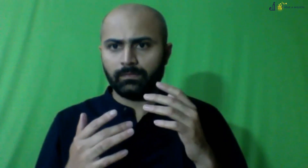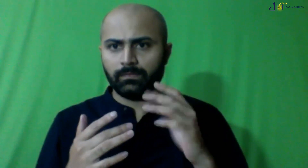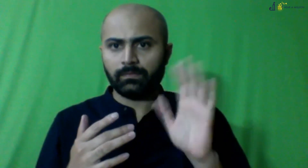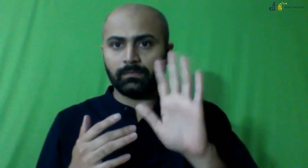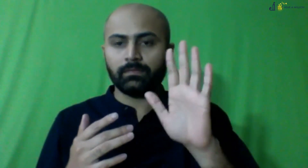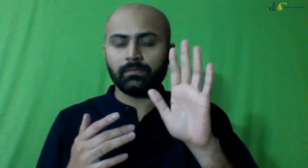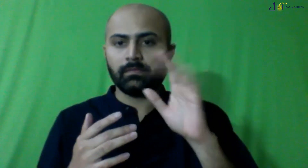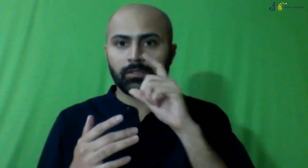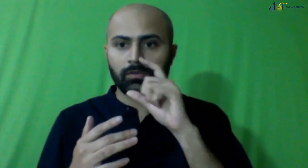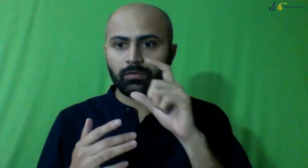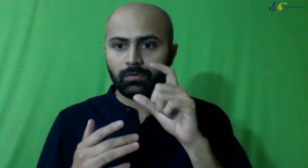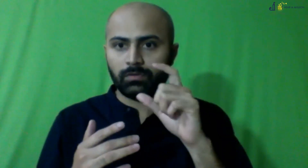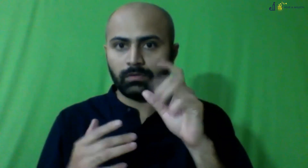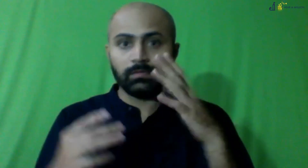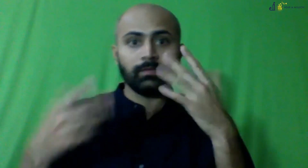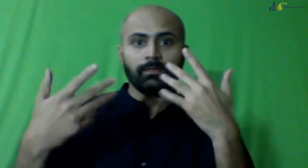can we have next question?